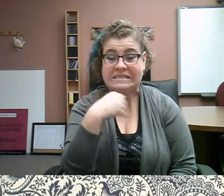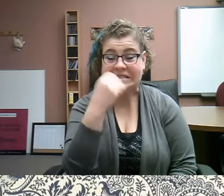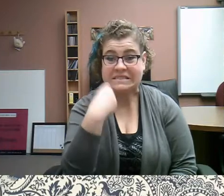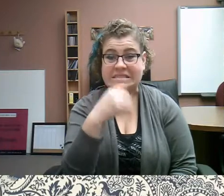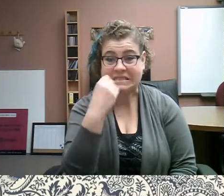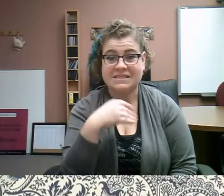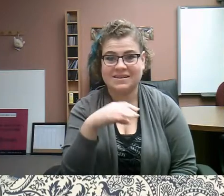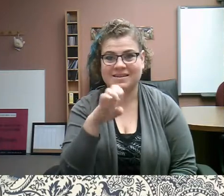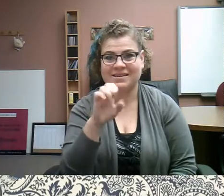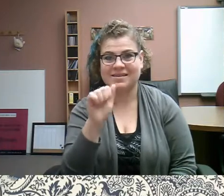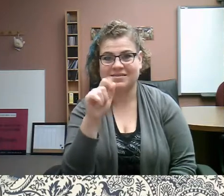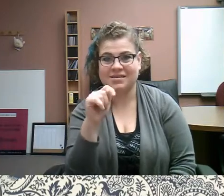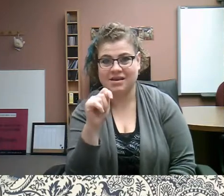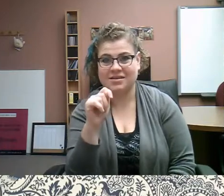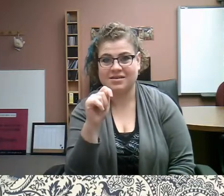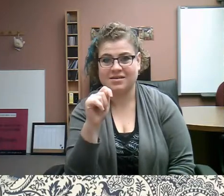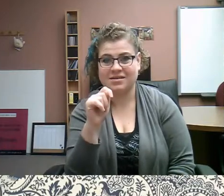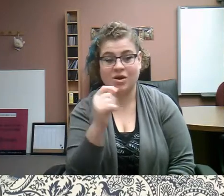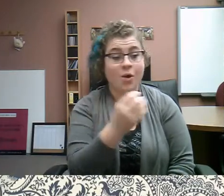eat